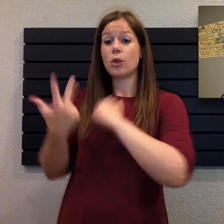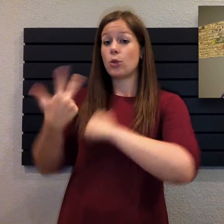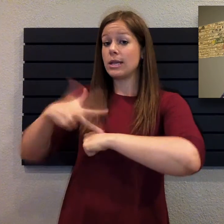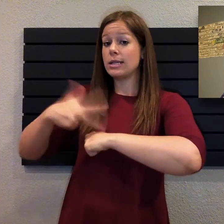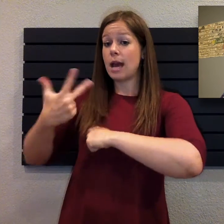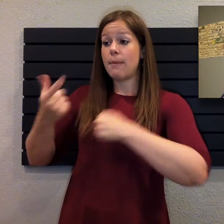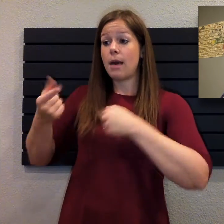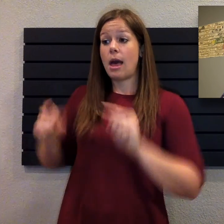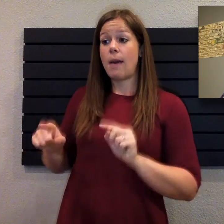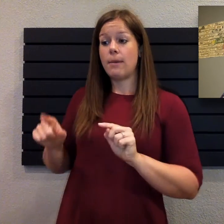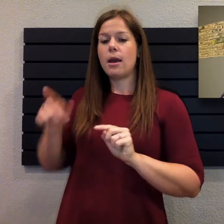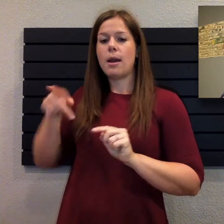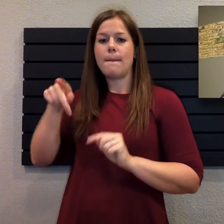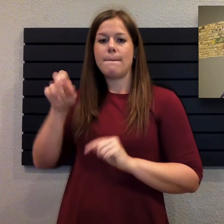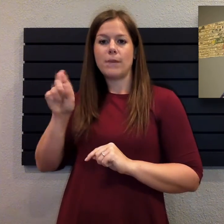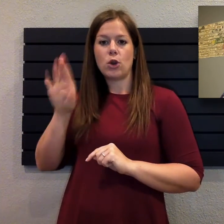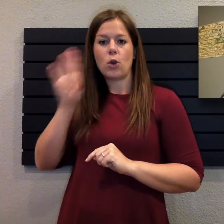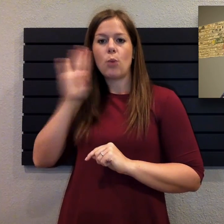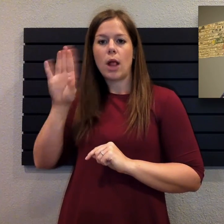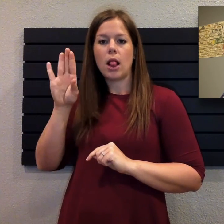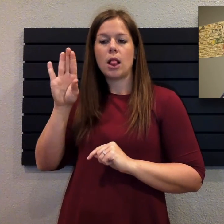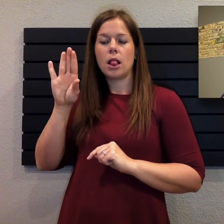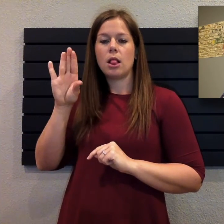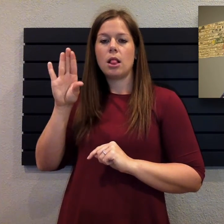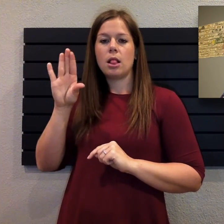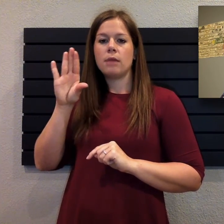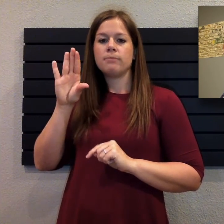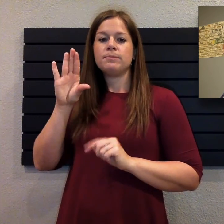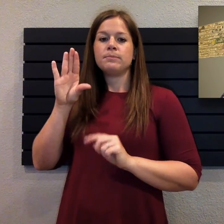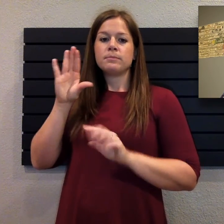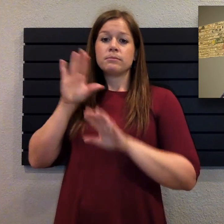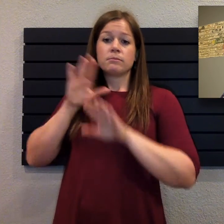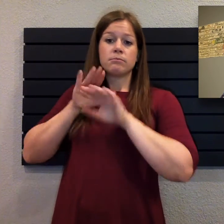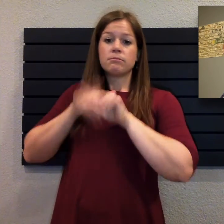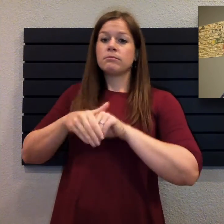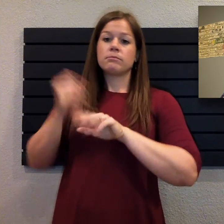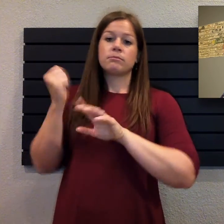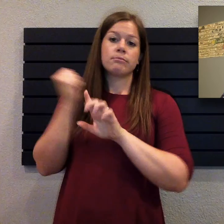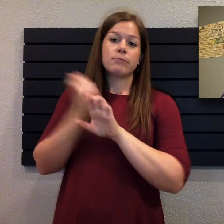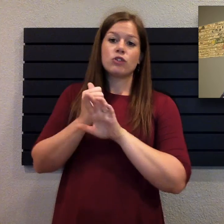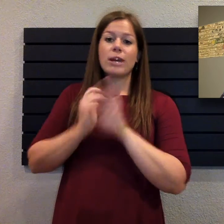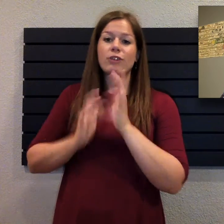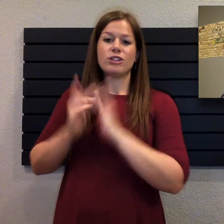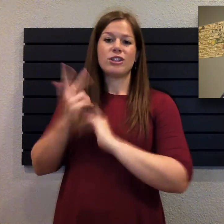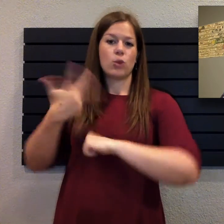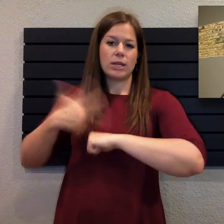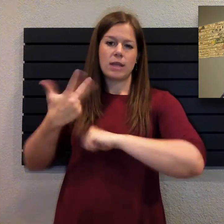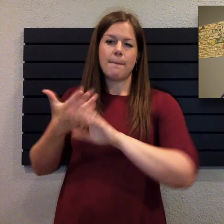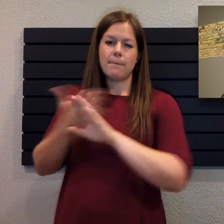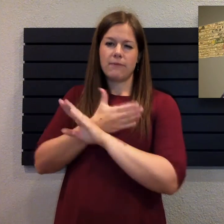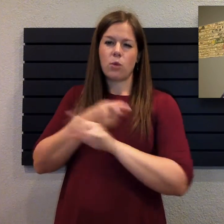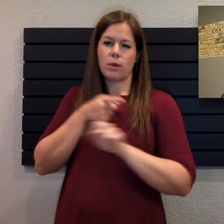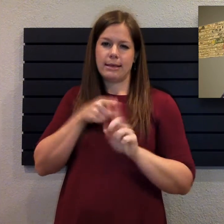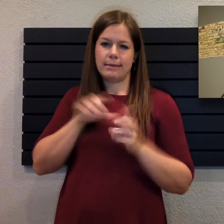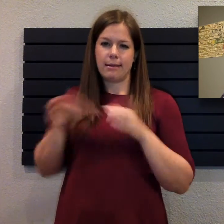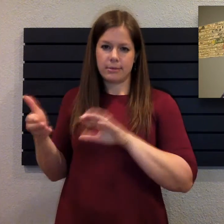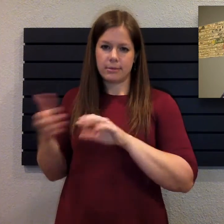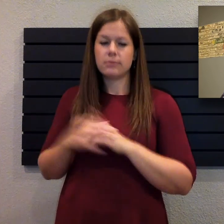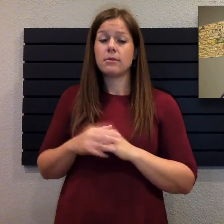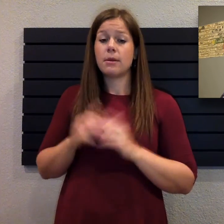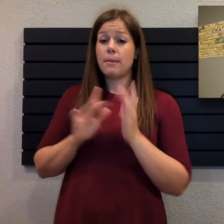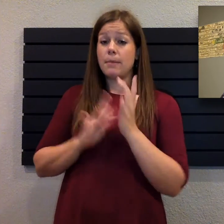times before the end here. And it fulfills prophecy. He says, for I tell you, this has to happen. I get it. It has to